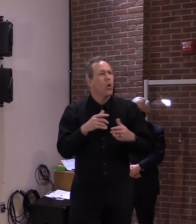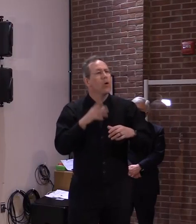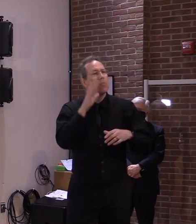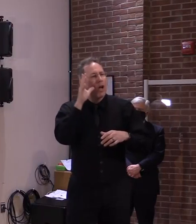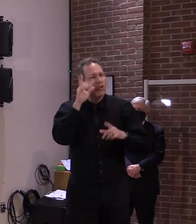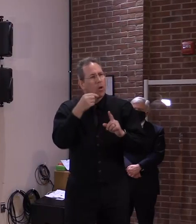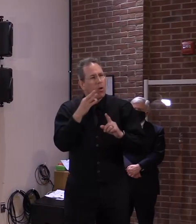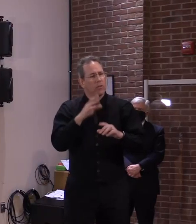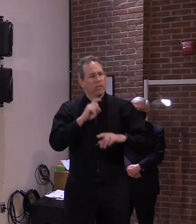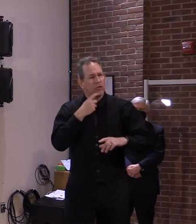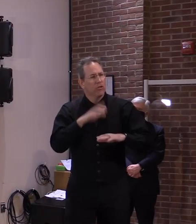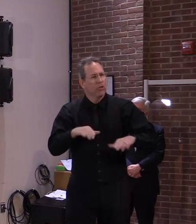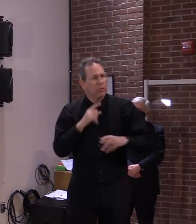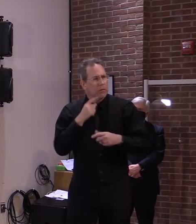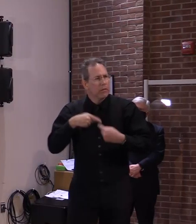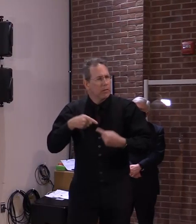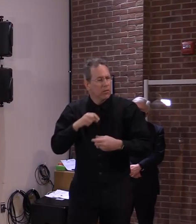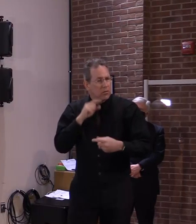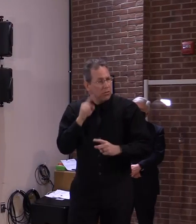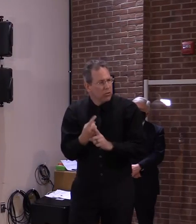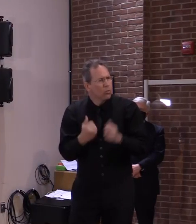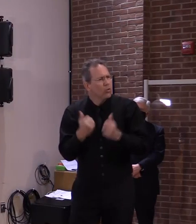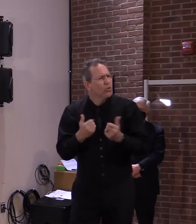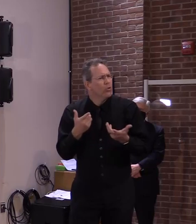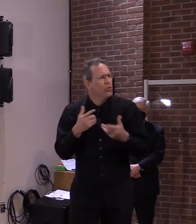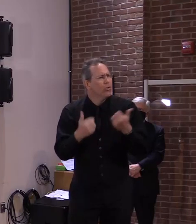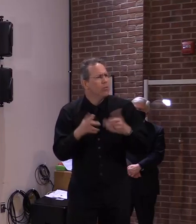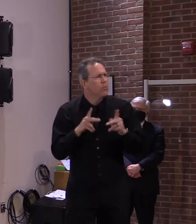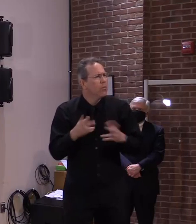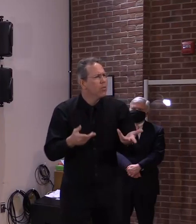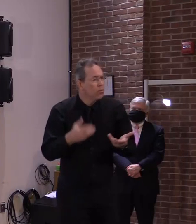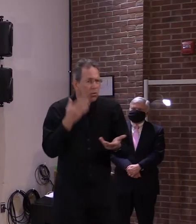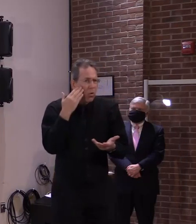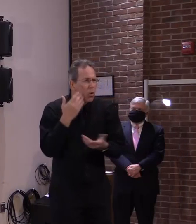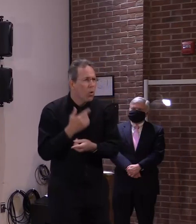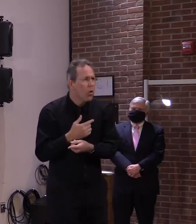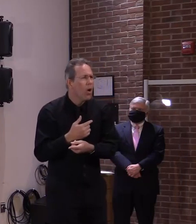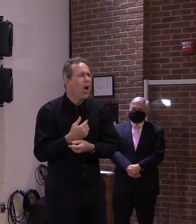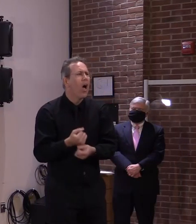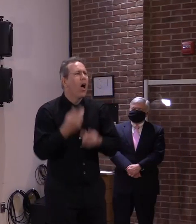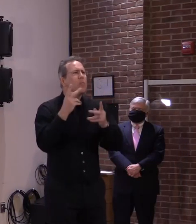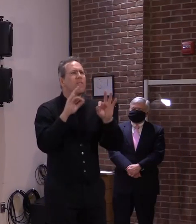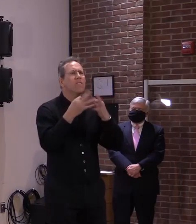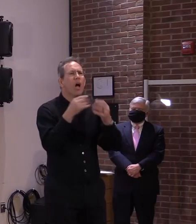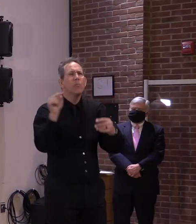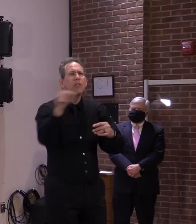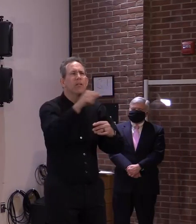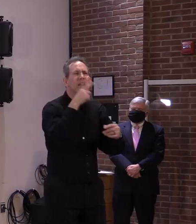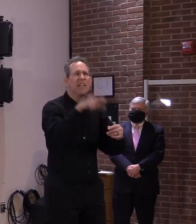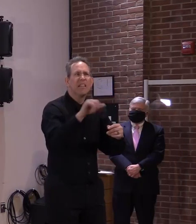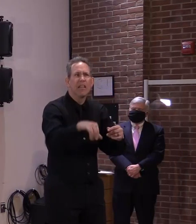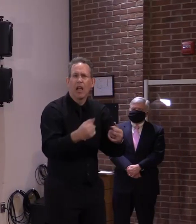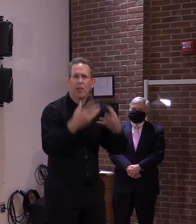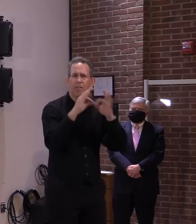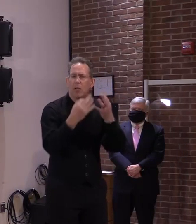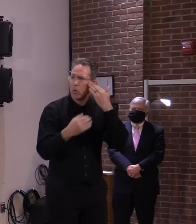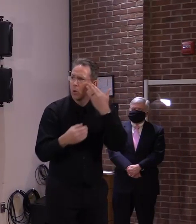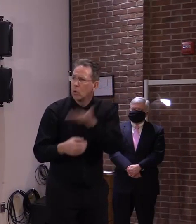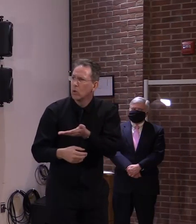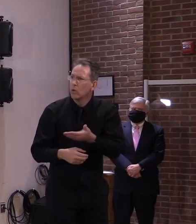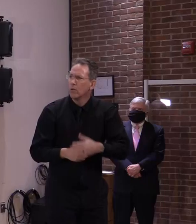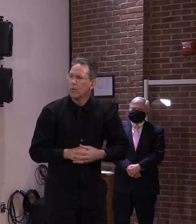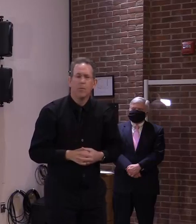for how many families in Vermont this will make a difference for? You know, that's a really hard number for us to come across. Certainly, if we look at